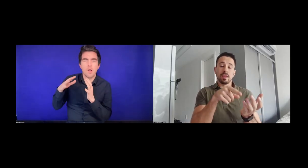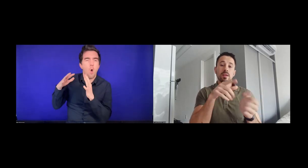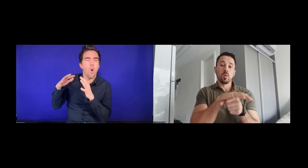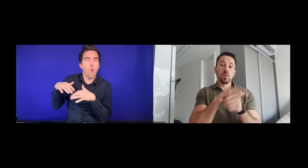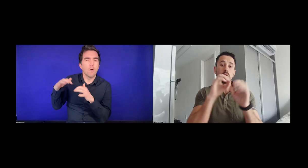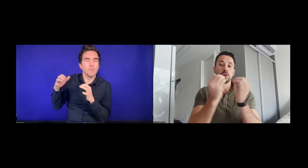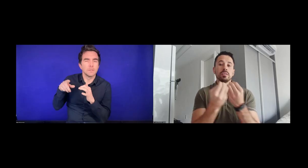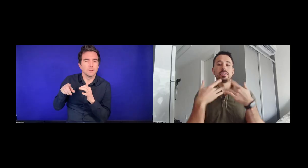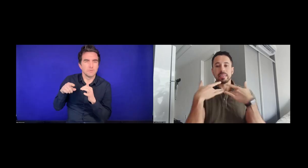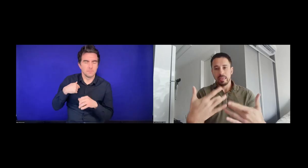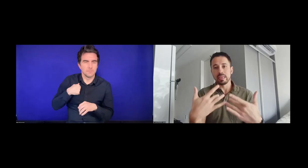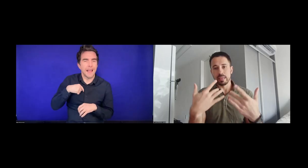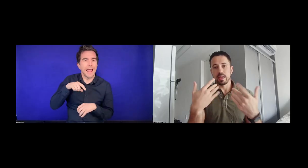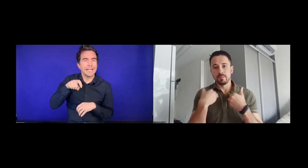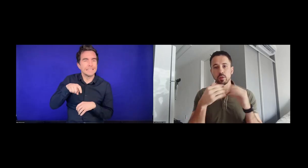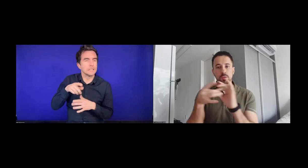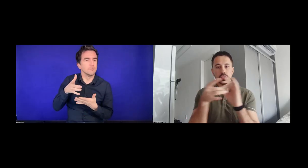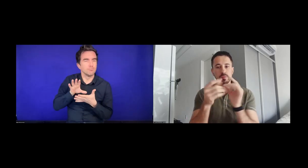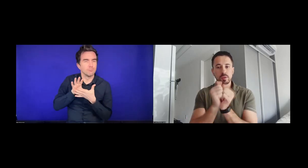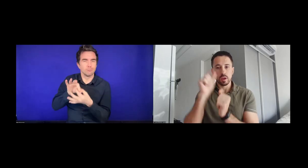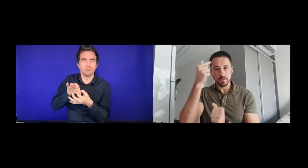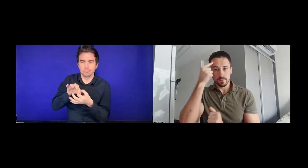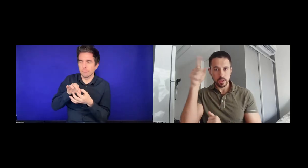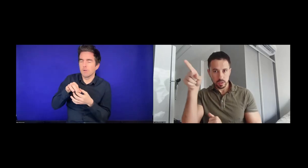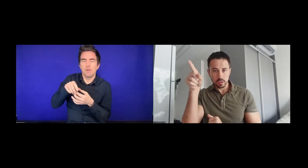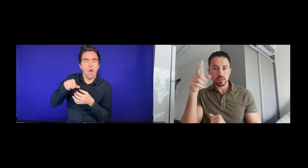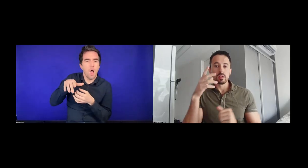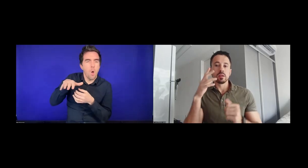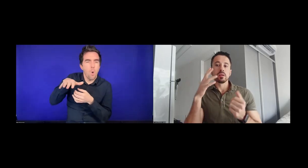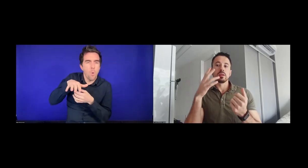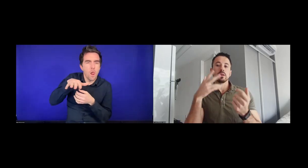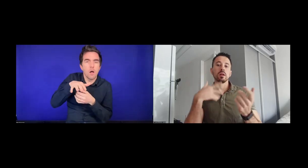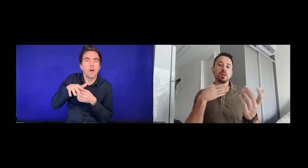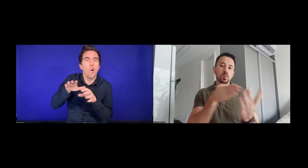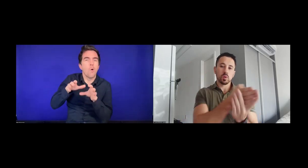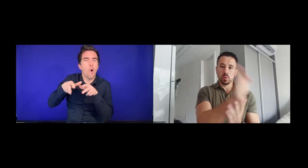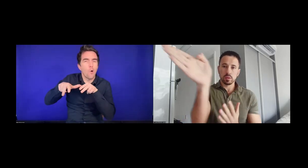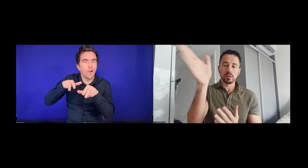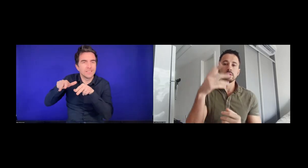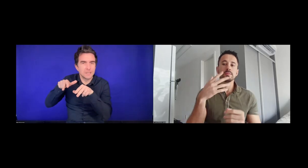to show partnership. Through the local organizations, we can